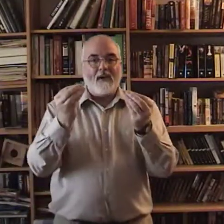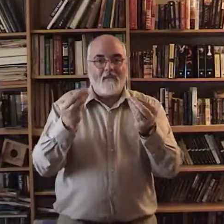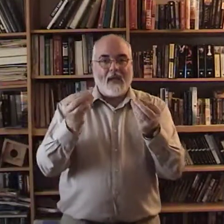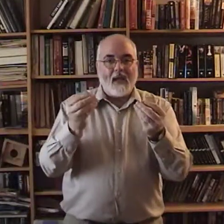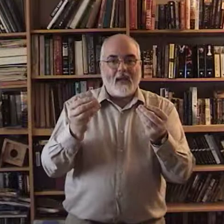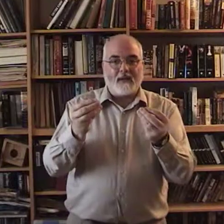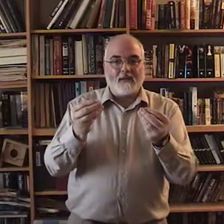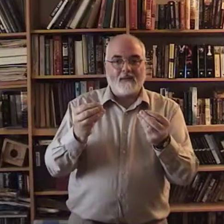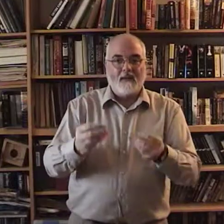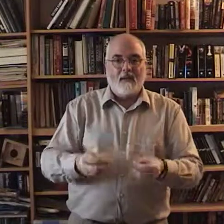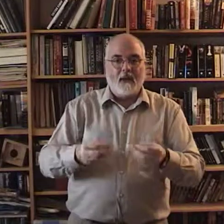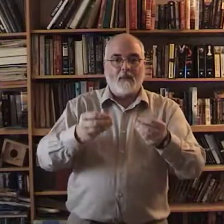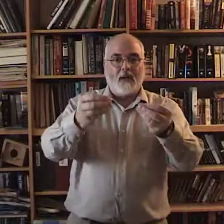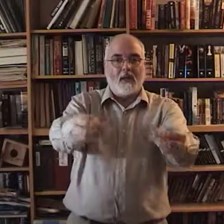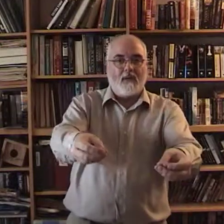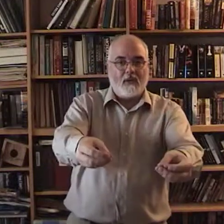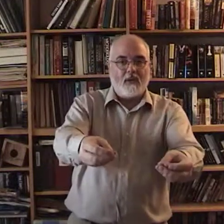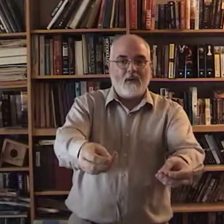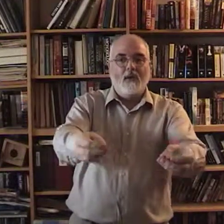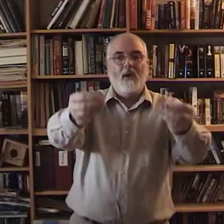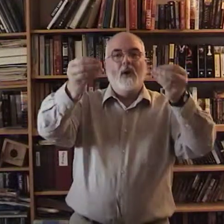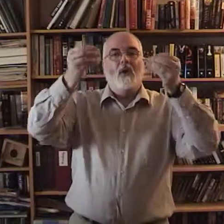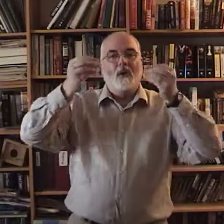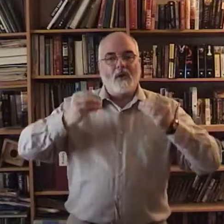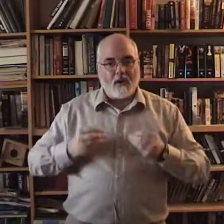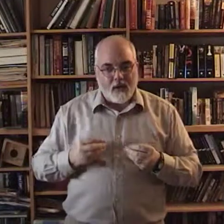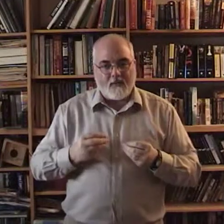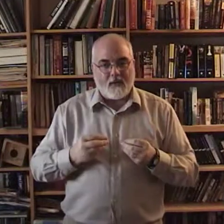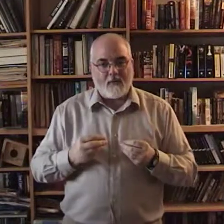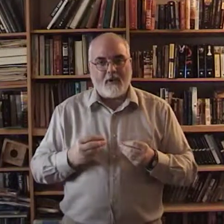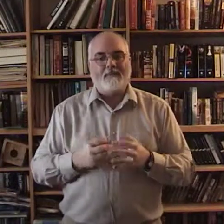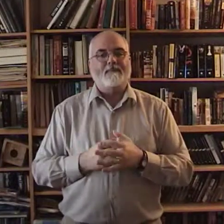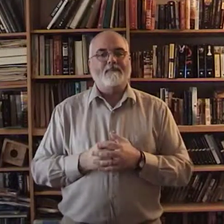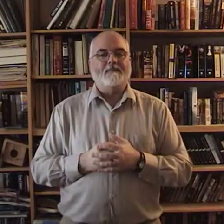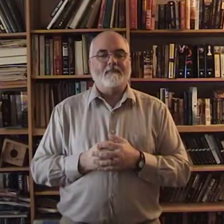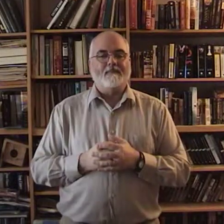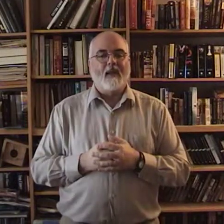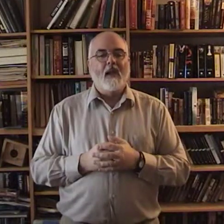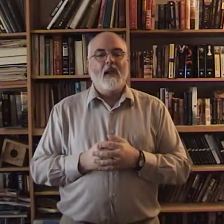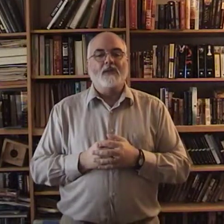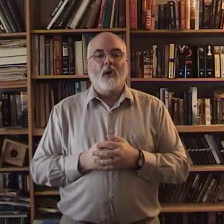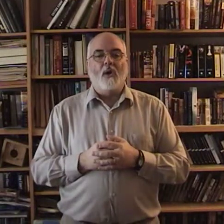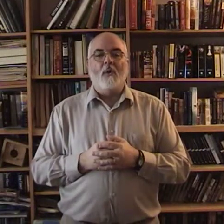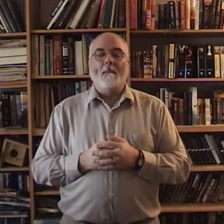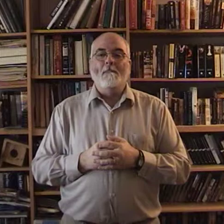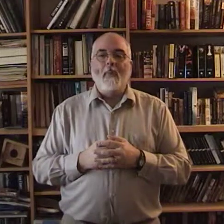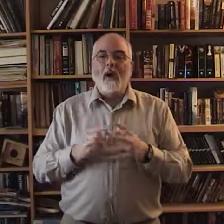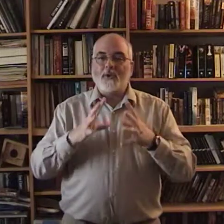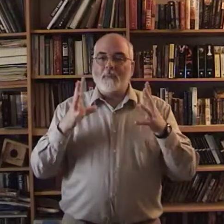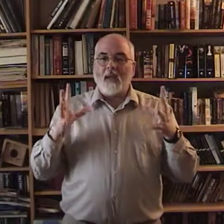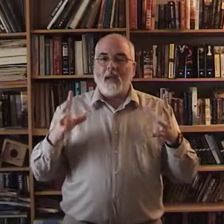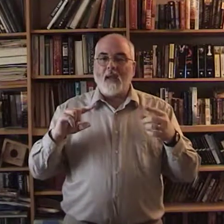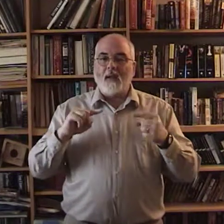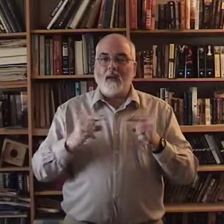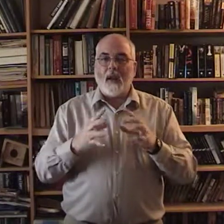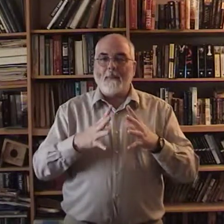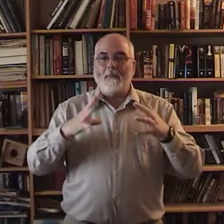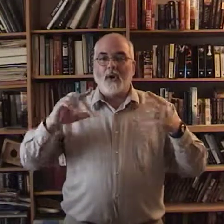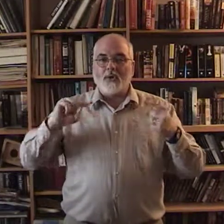my hands, and I'm going to give it to you, or you're going to give it to me. So much pain and much